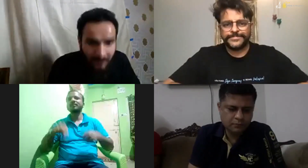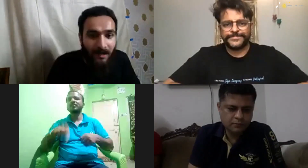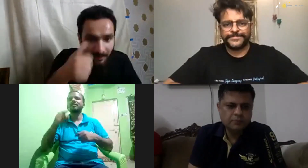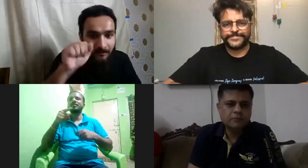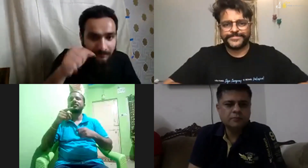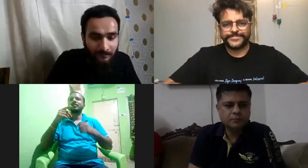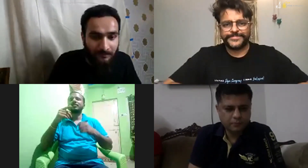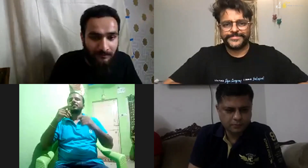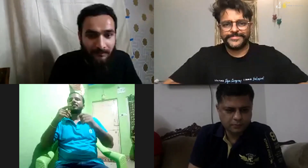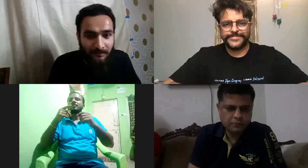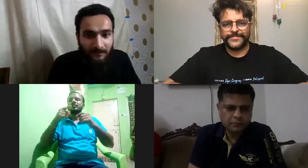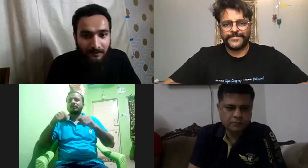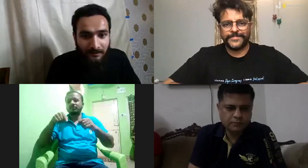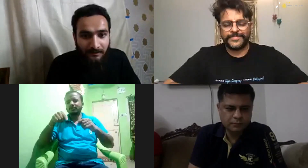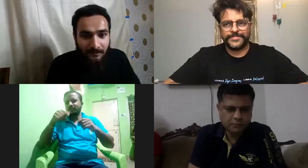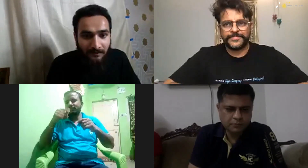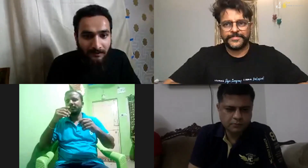Okay. So